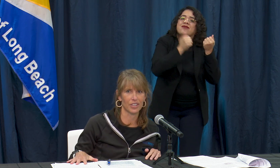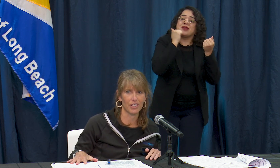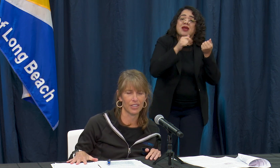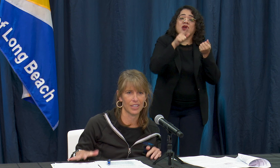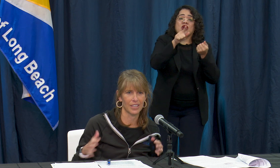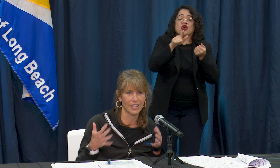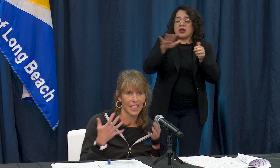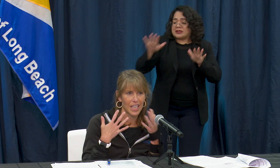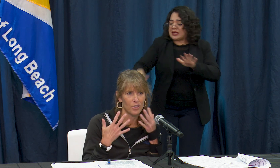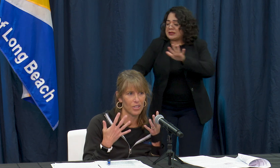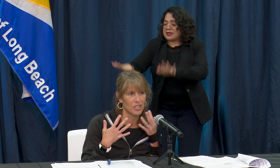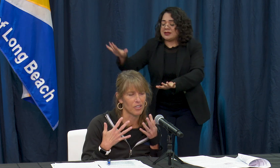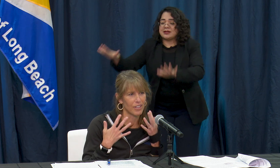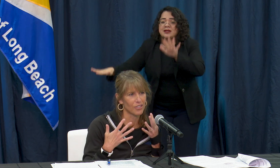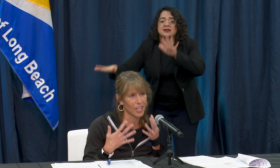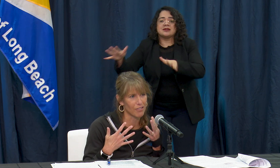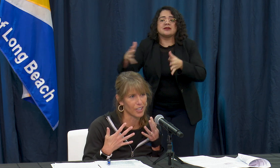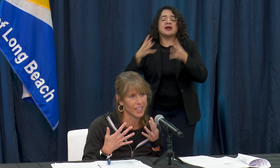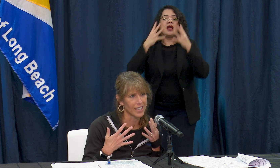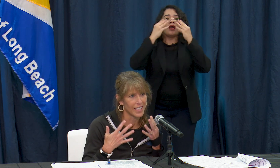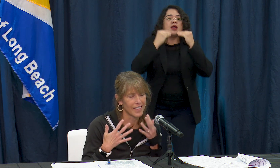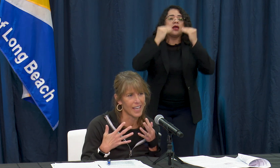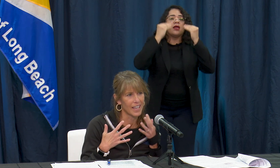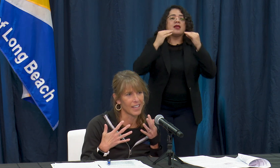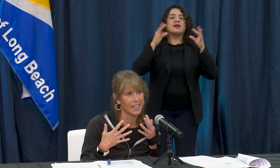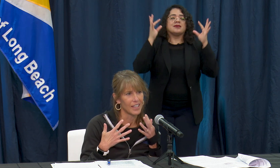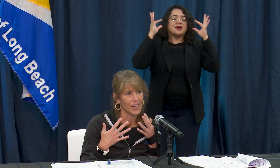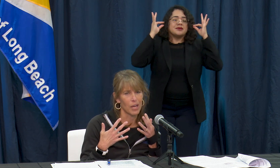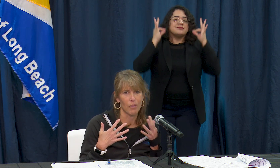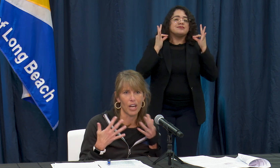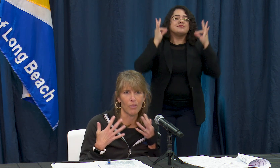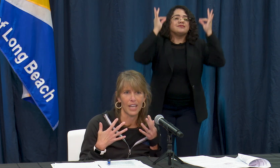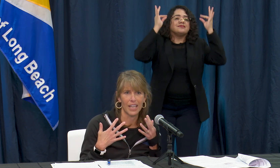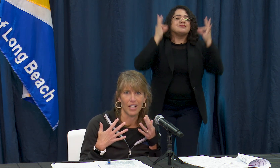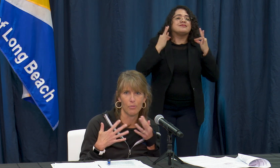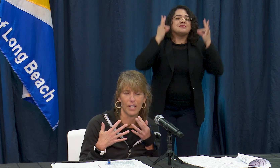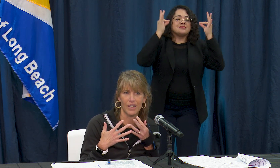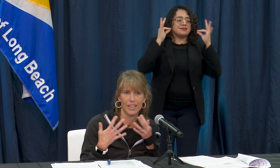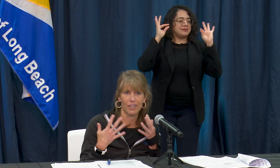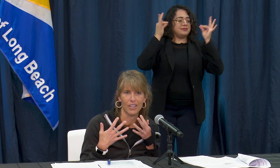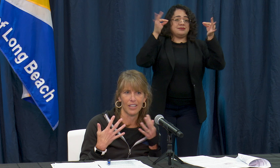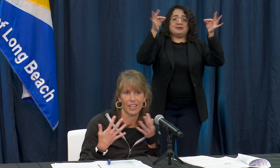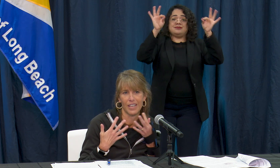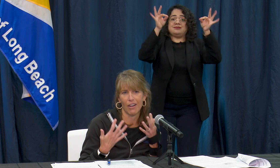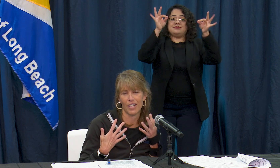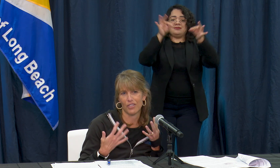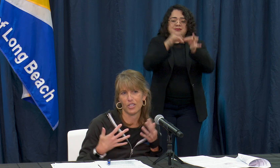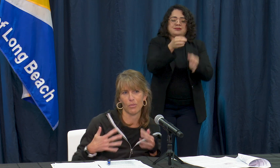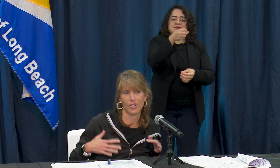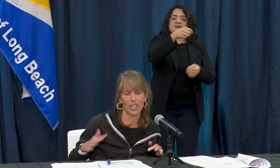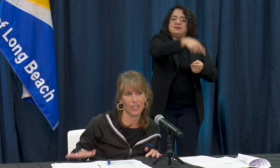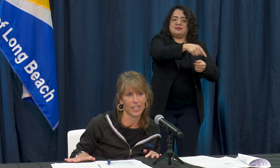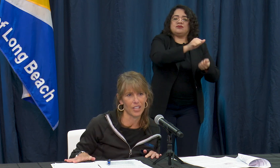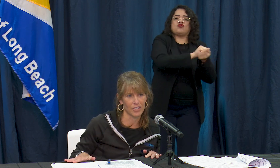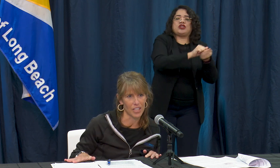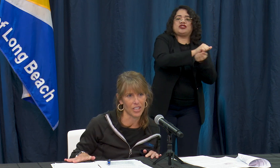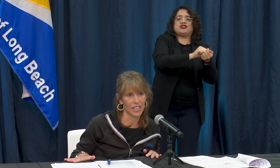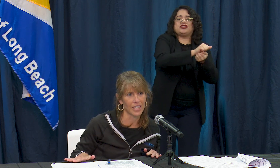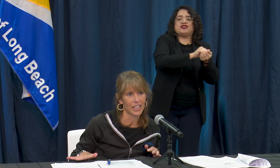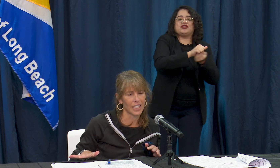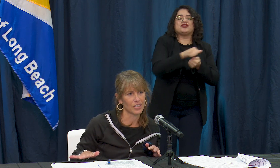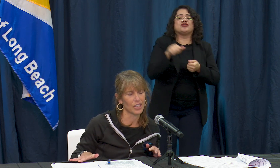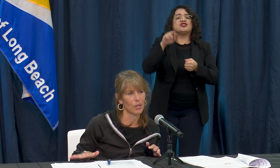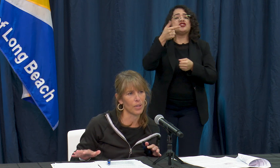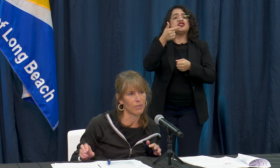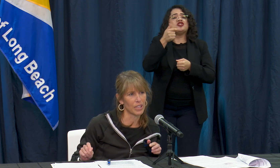touch different surfaces and you touch your face covering, it then already has been, it now has the germs that you're